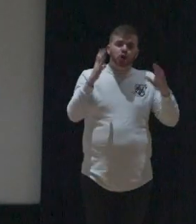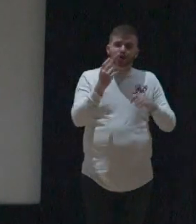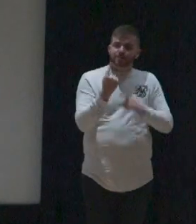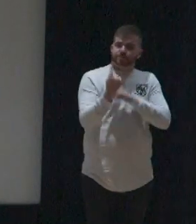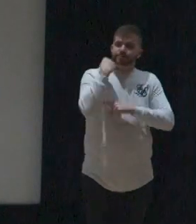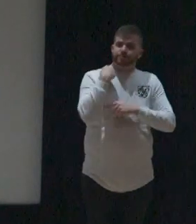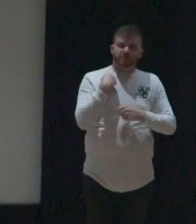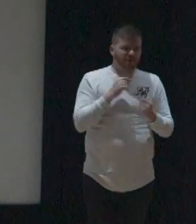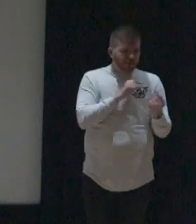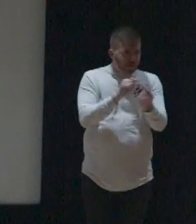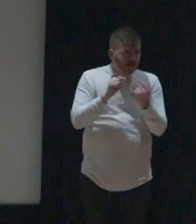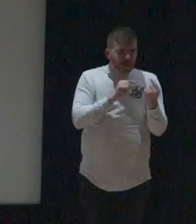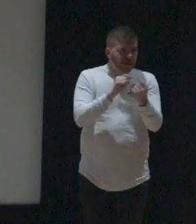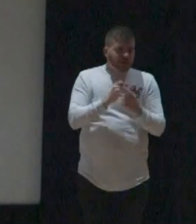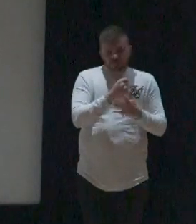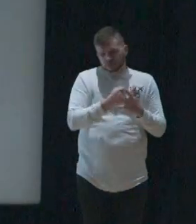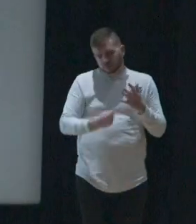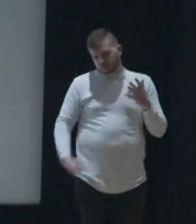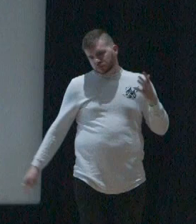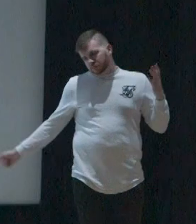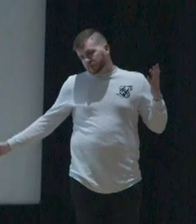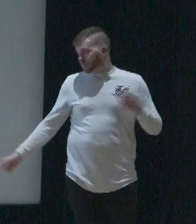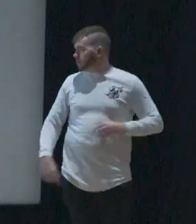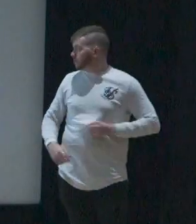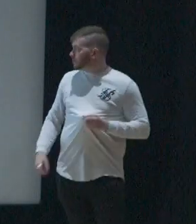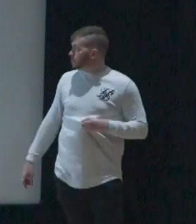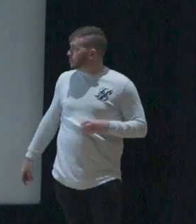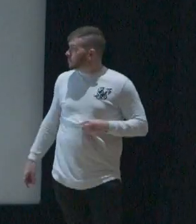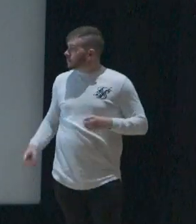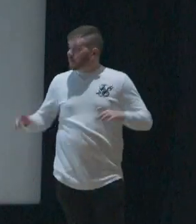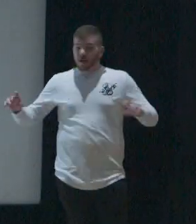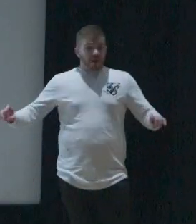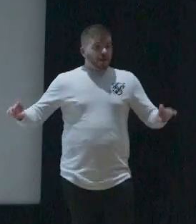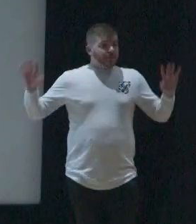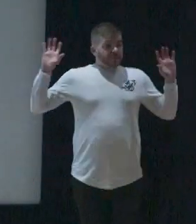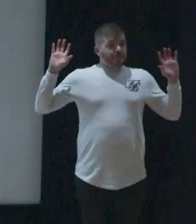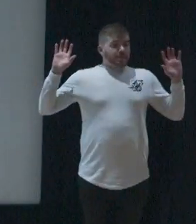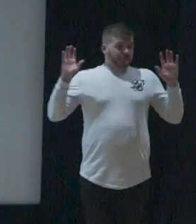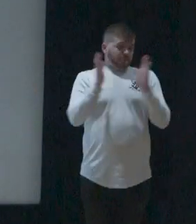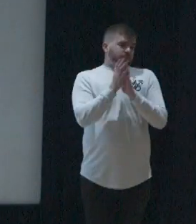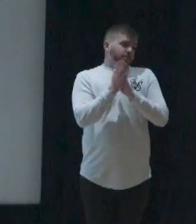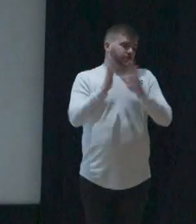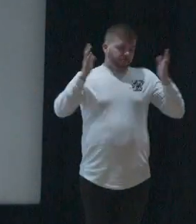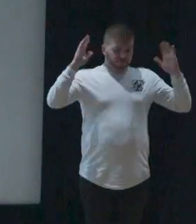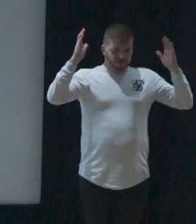card battling, visceral fights, and bleak evocative folklore. That's all from me.